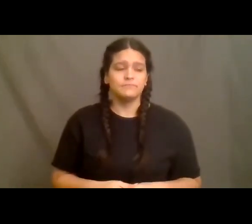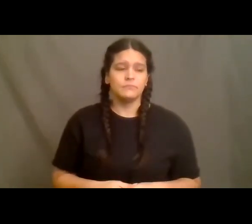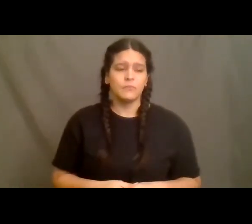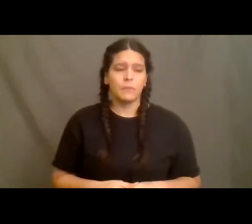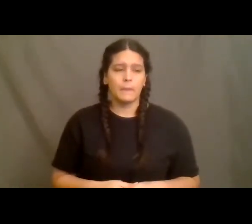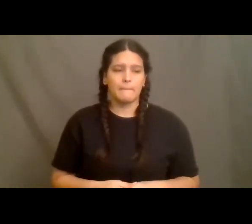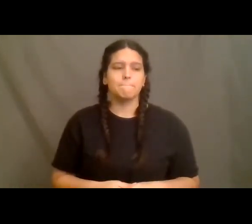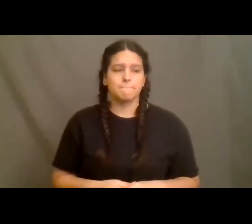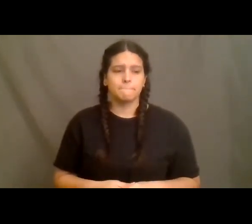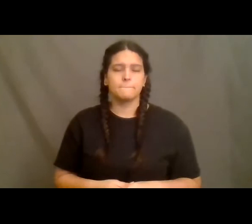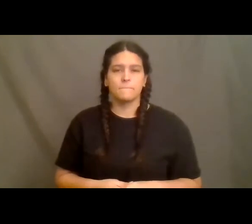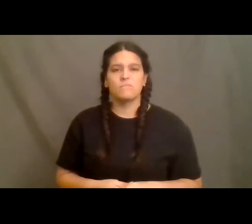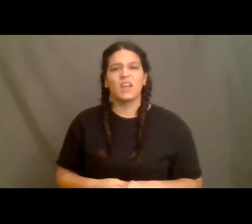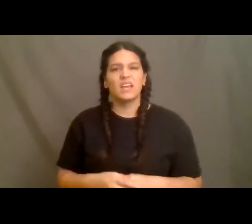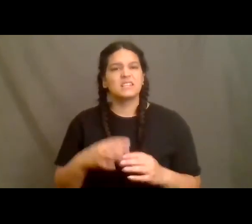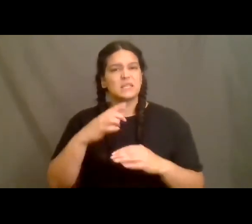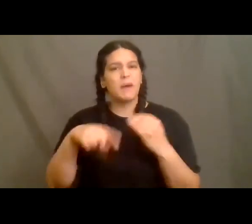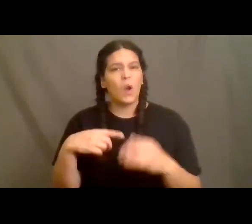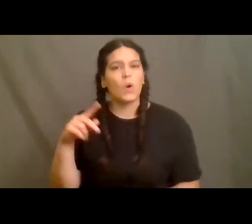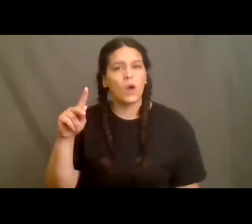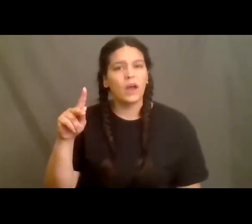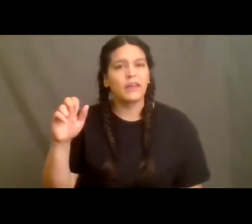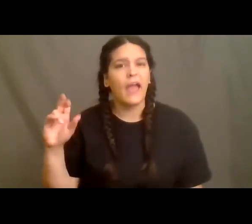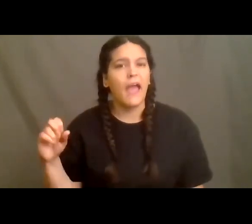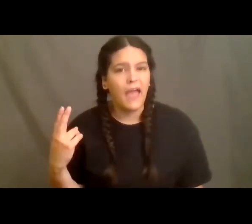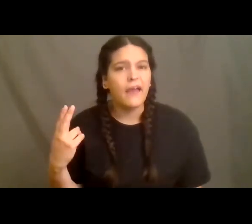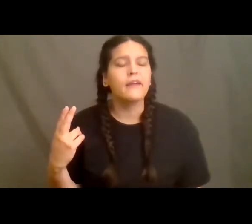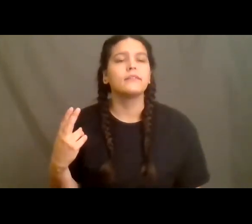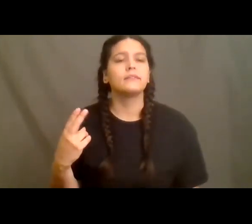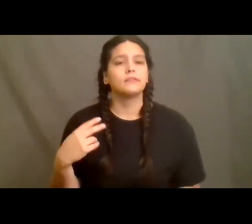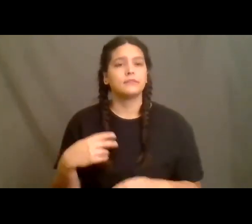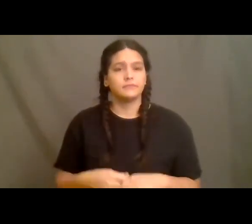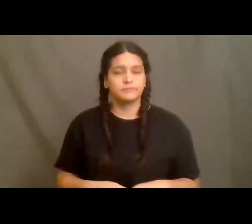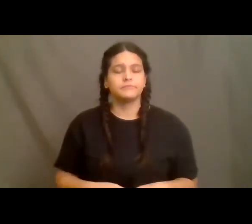is a song about K'eh again, and it's called K'eh Being.